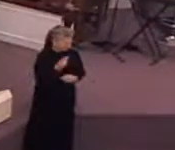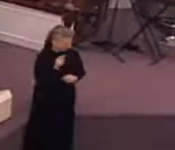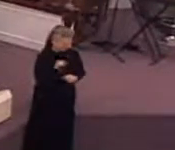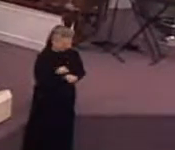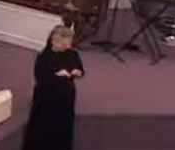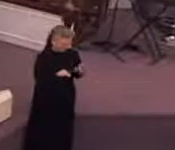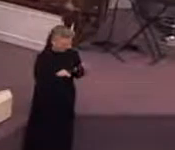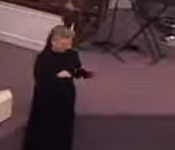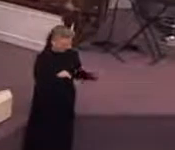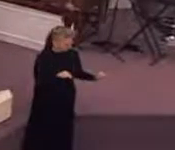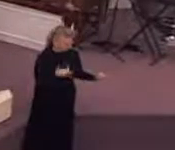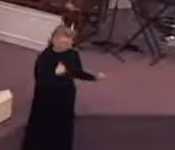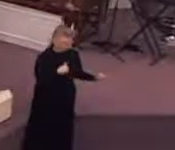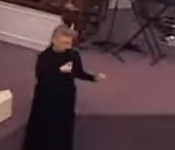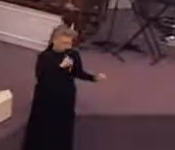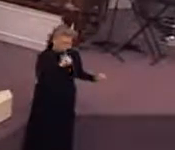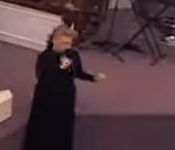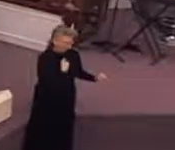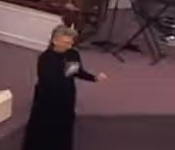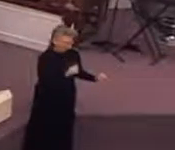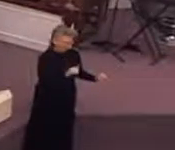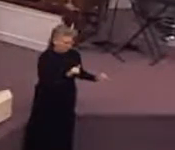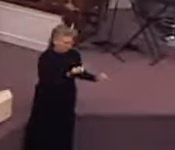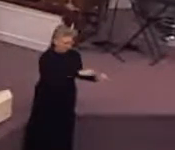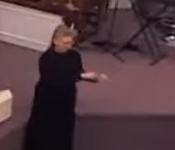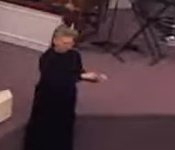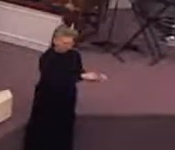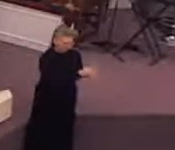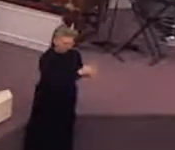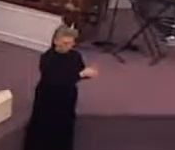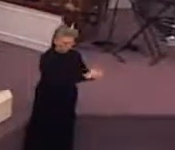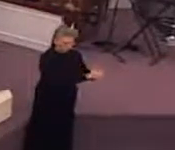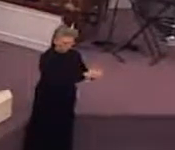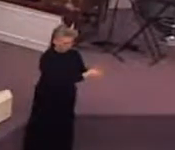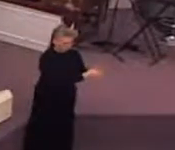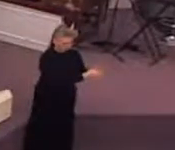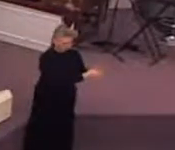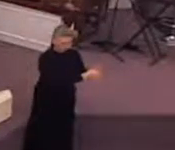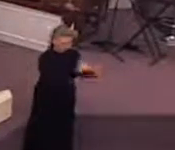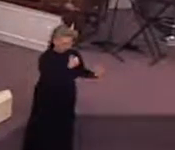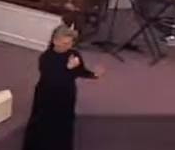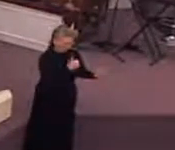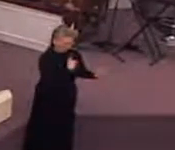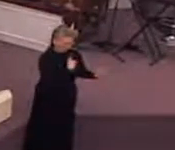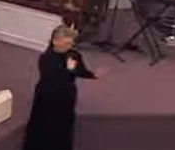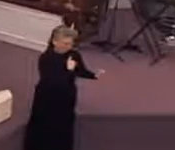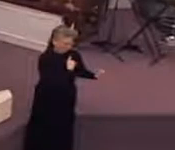we don't have all the unity that we need.